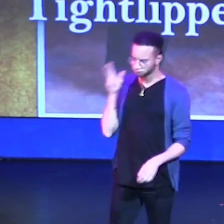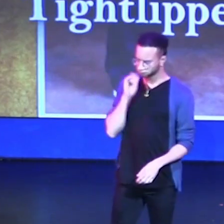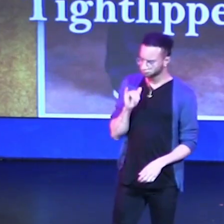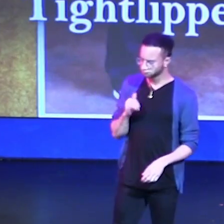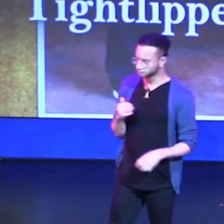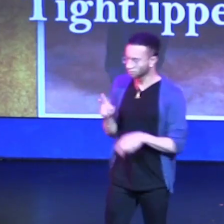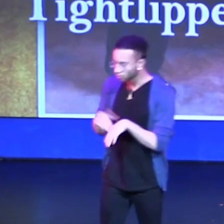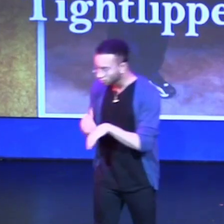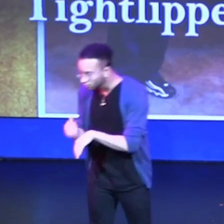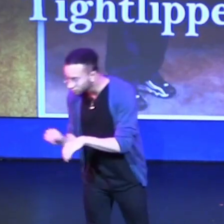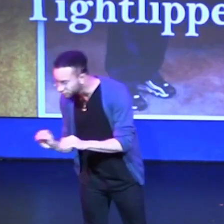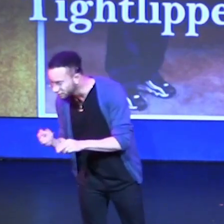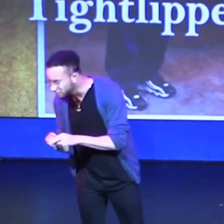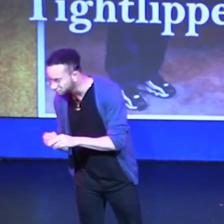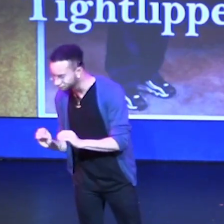again, Guillermo, but nothing.